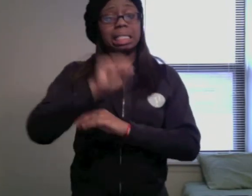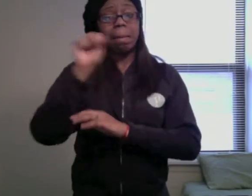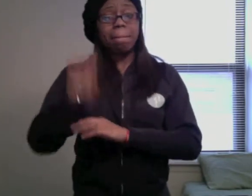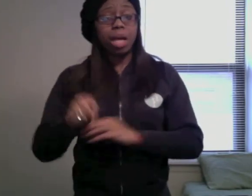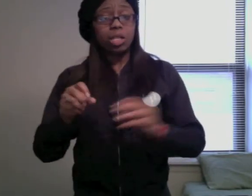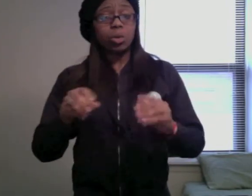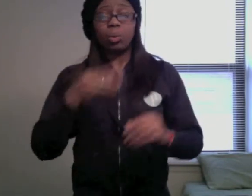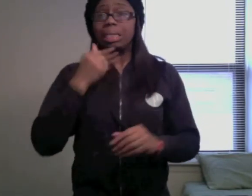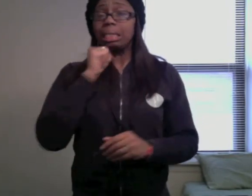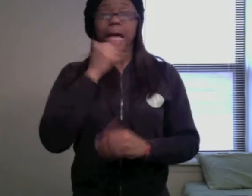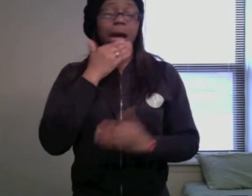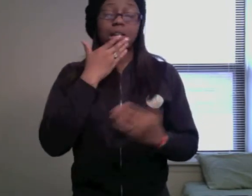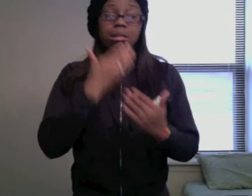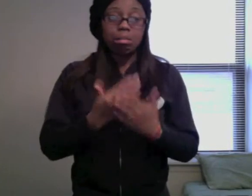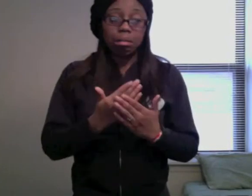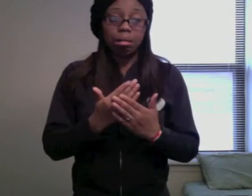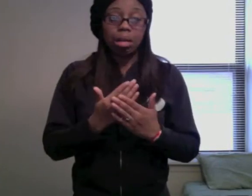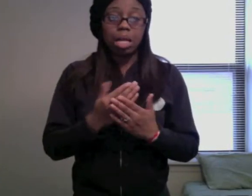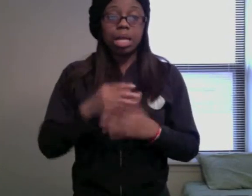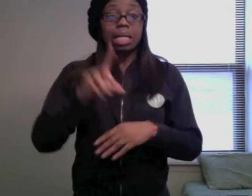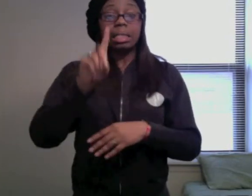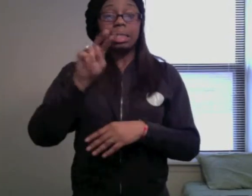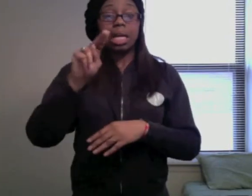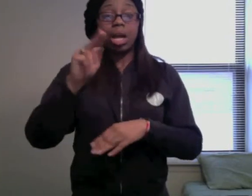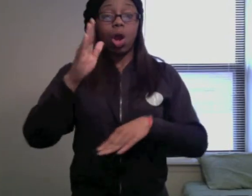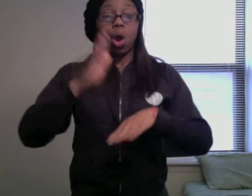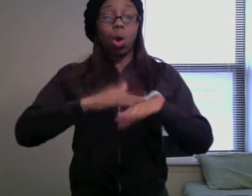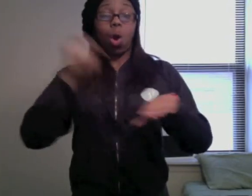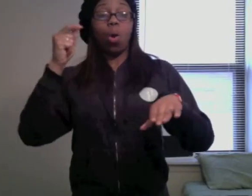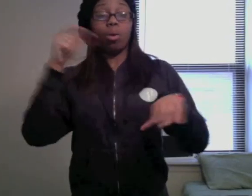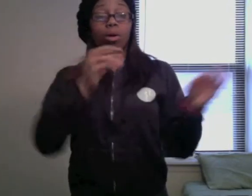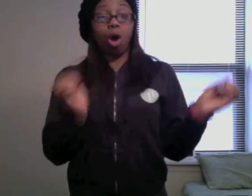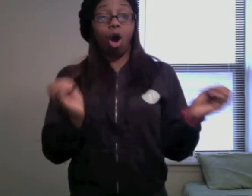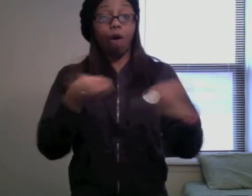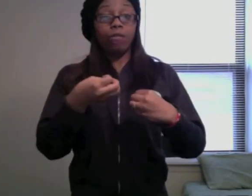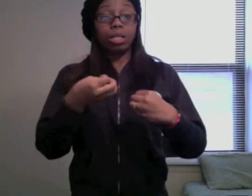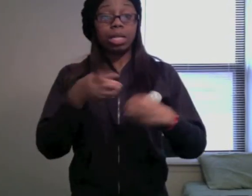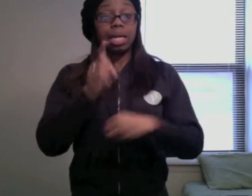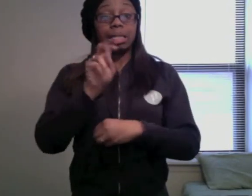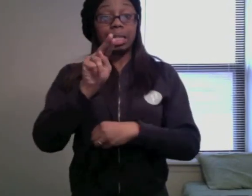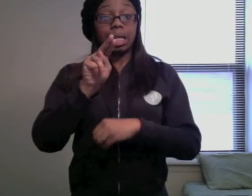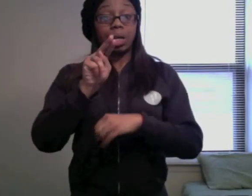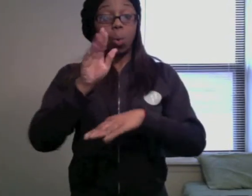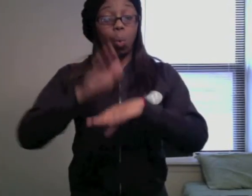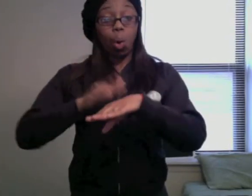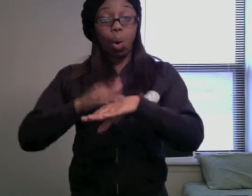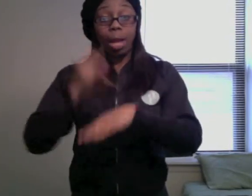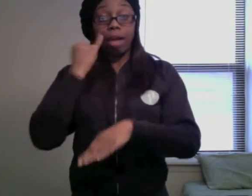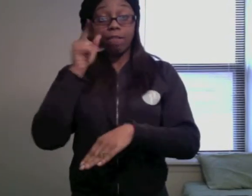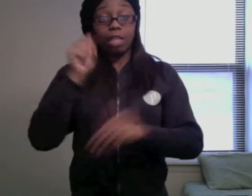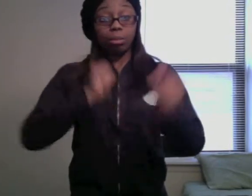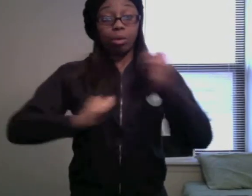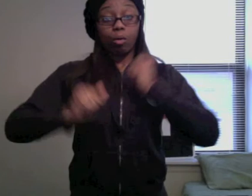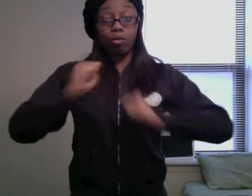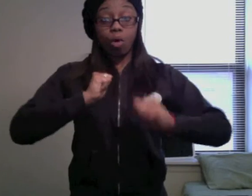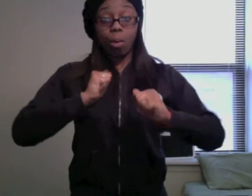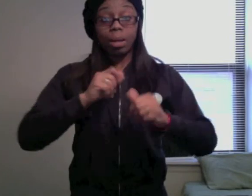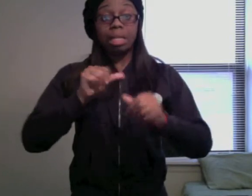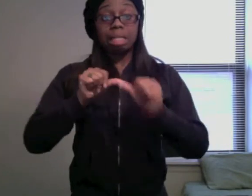called him in for a conference. The dean warned him that if his performance continued at this poor level, he would be